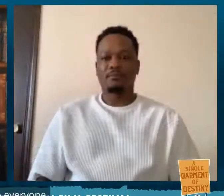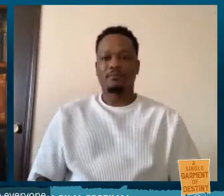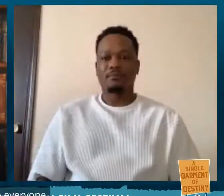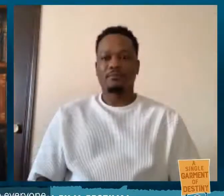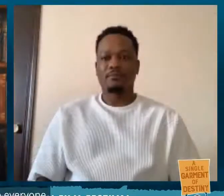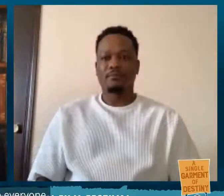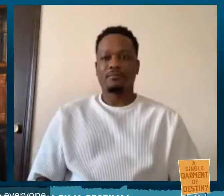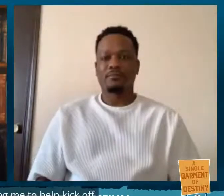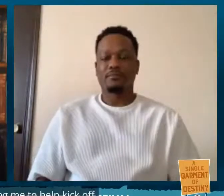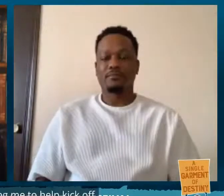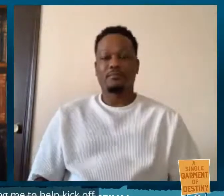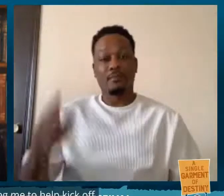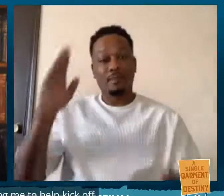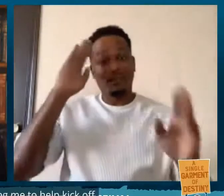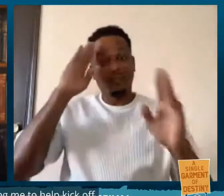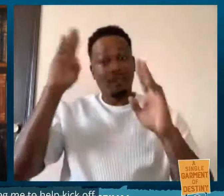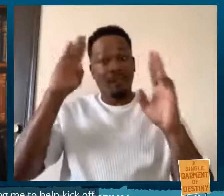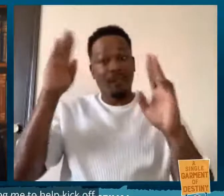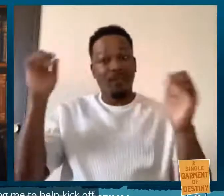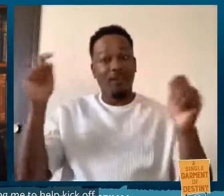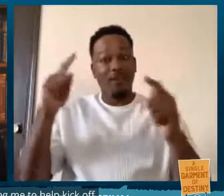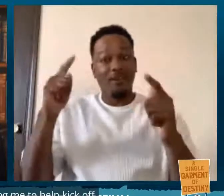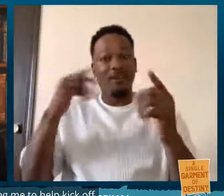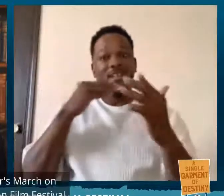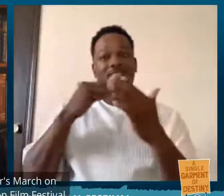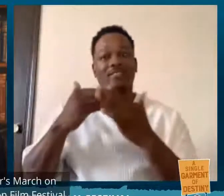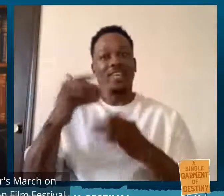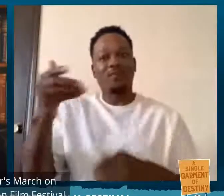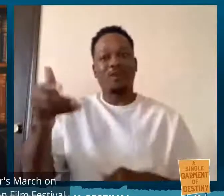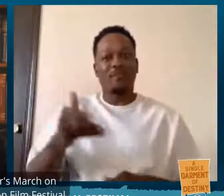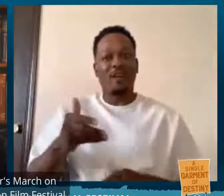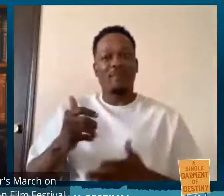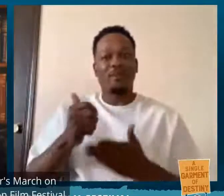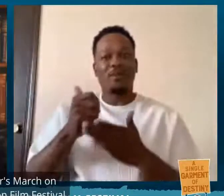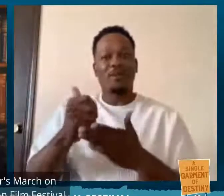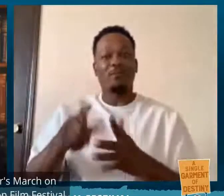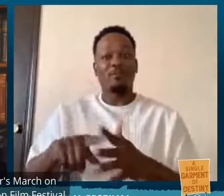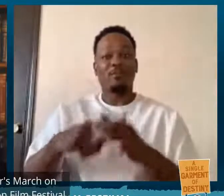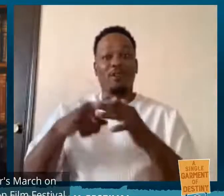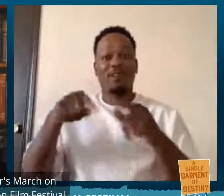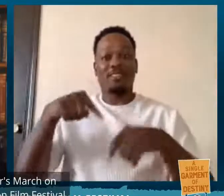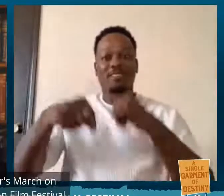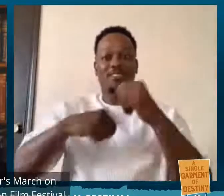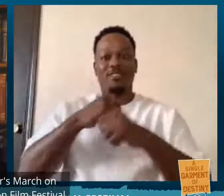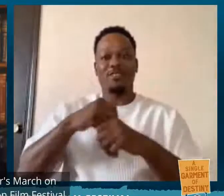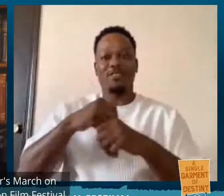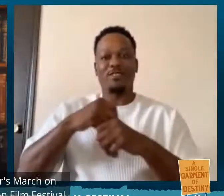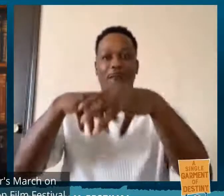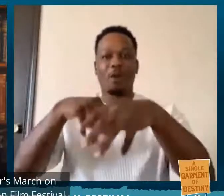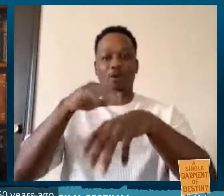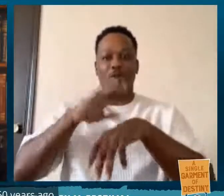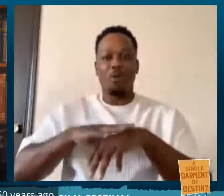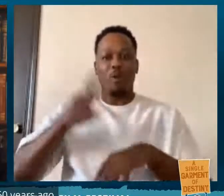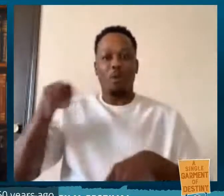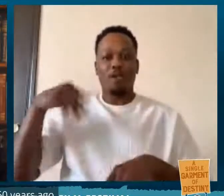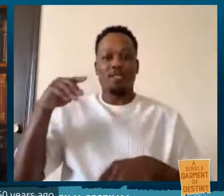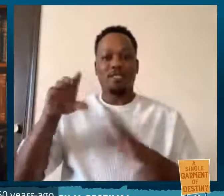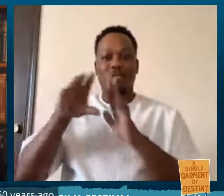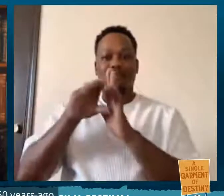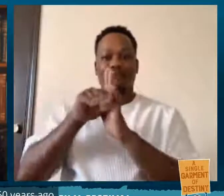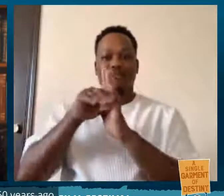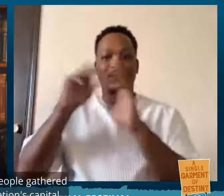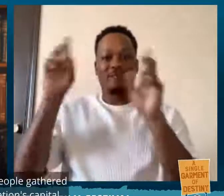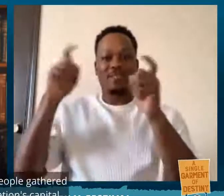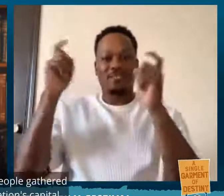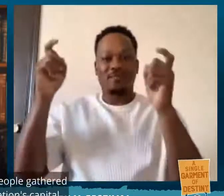Hello, everyone. Thanks for inviting me to help kick off this year's March on Washington Film Festival. Nearly 60